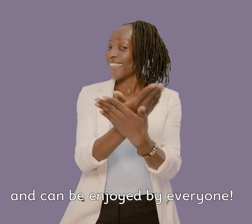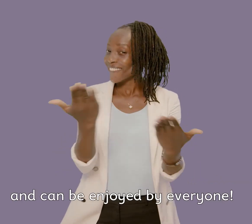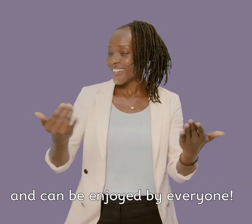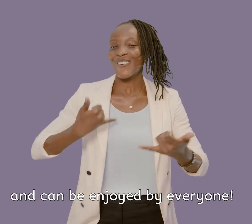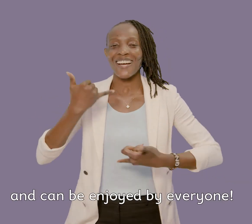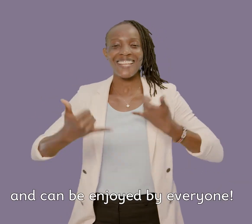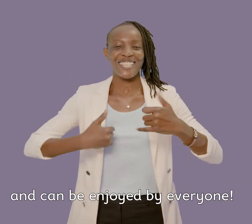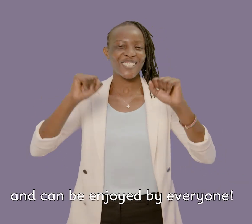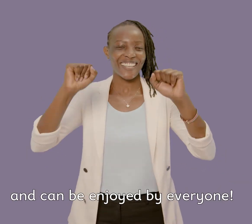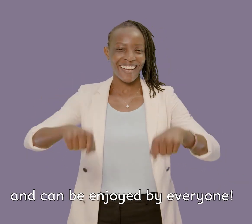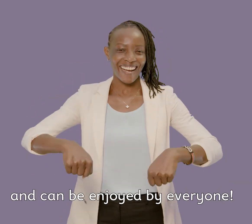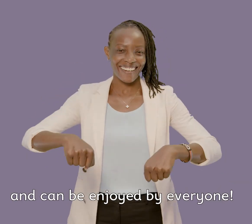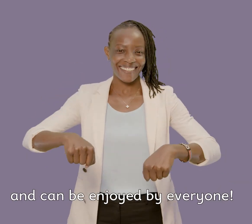and can be enjoyed by everyone.